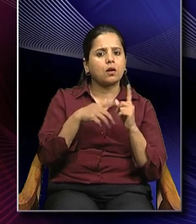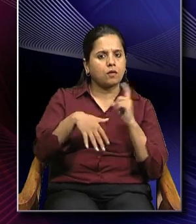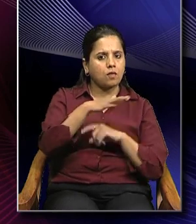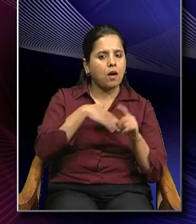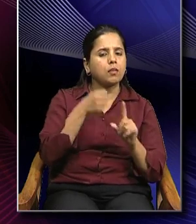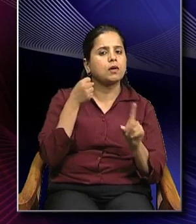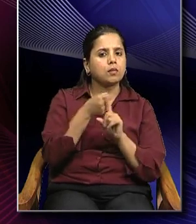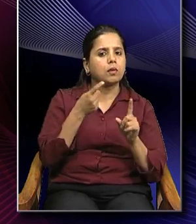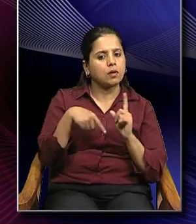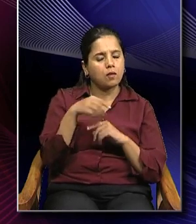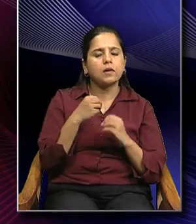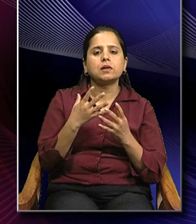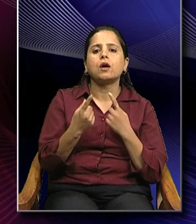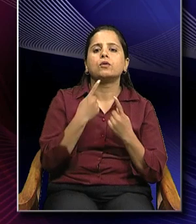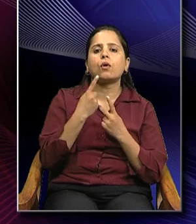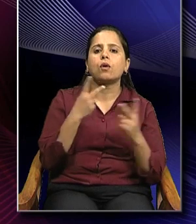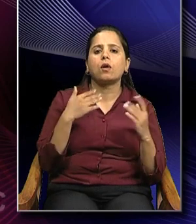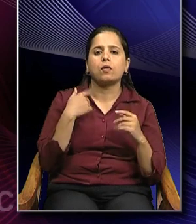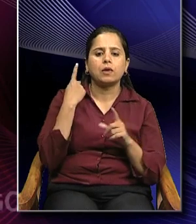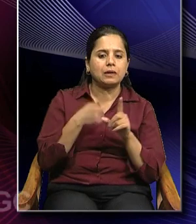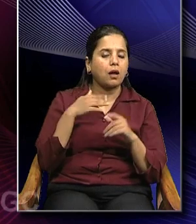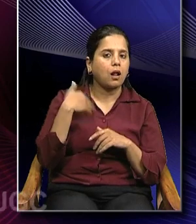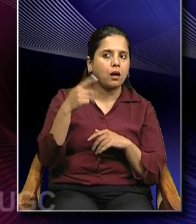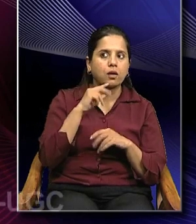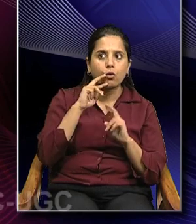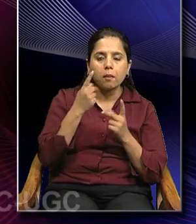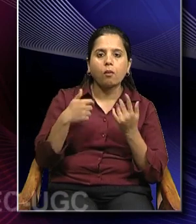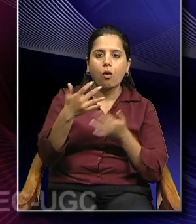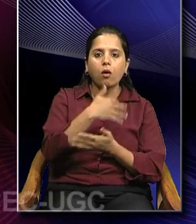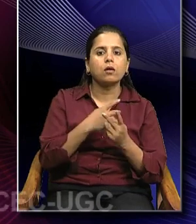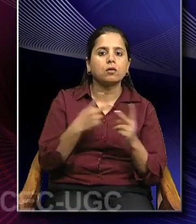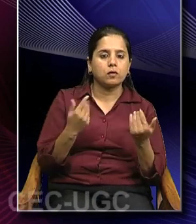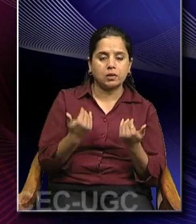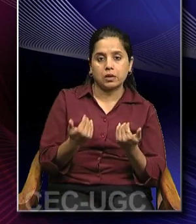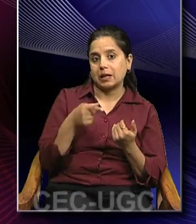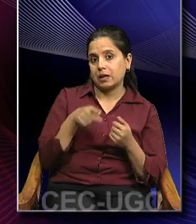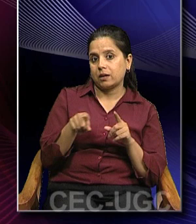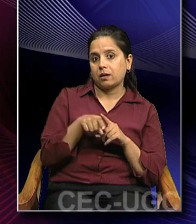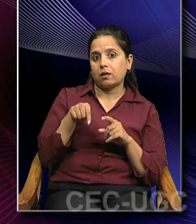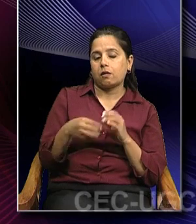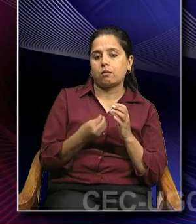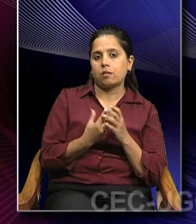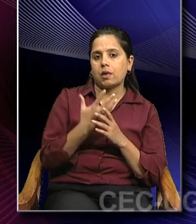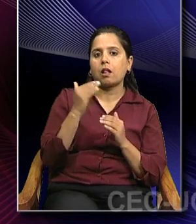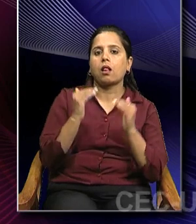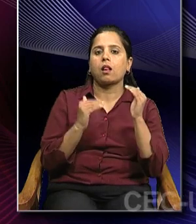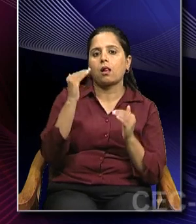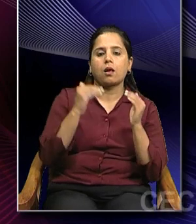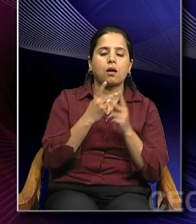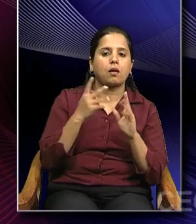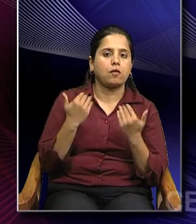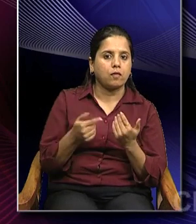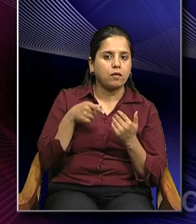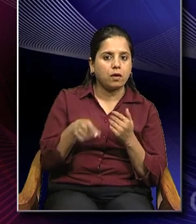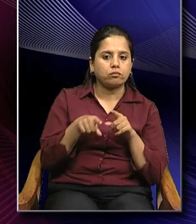that is why we have started talking about ESG reporting nowadays. And there is also a rising inequality, the